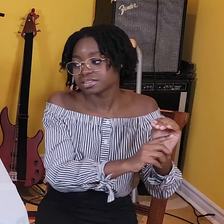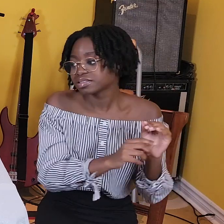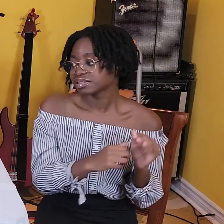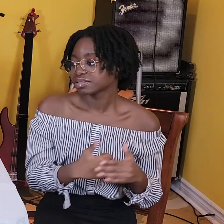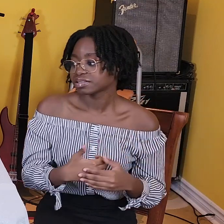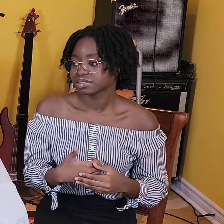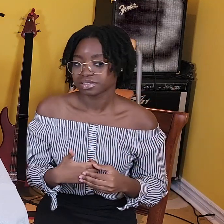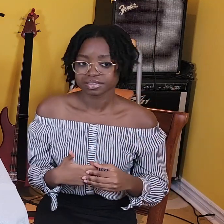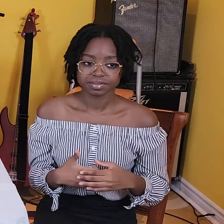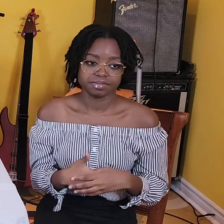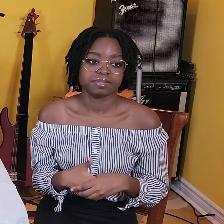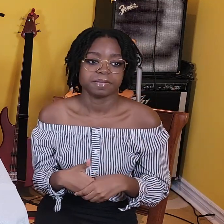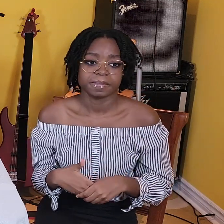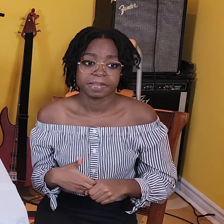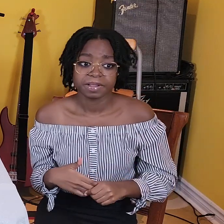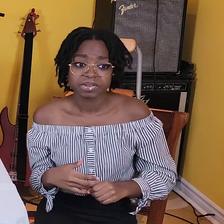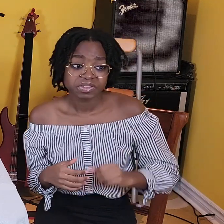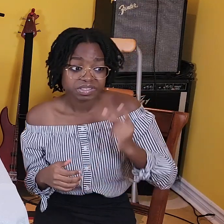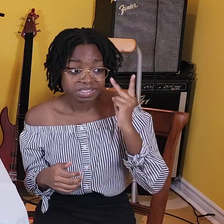trials.